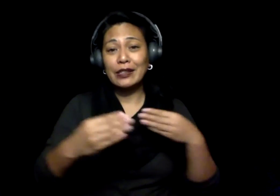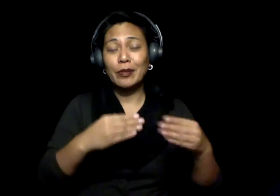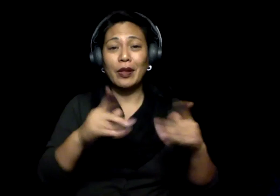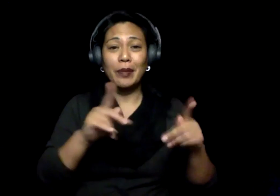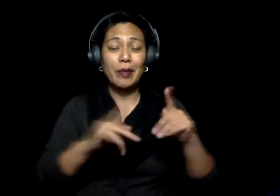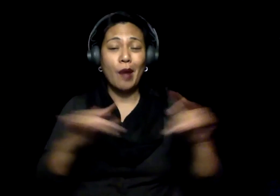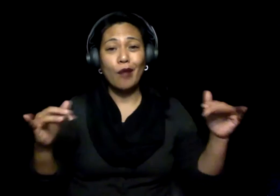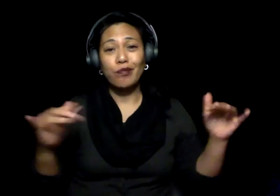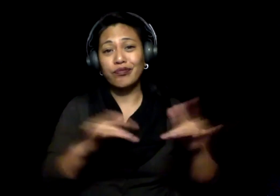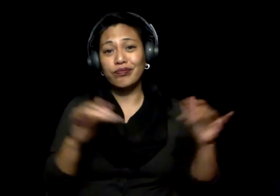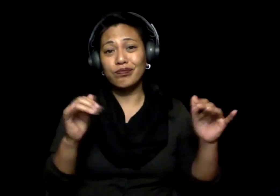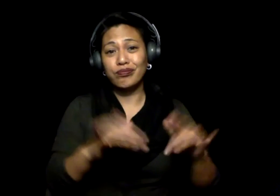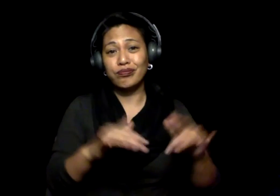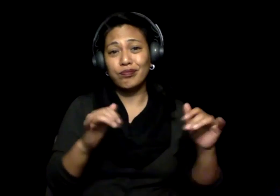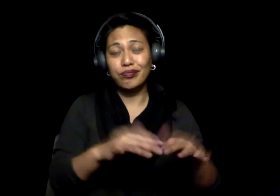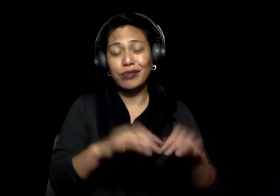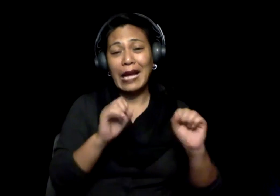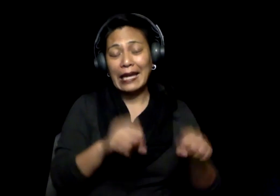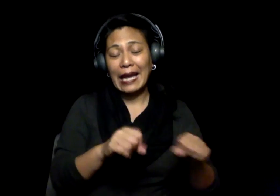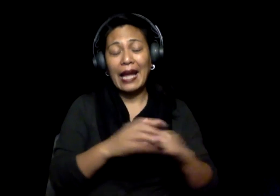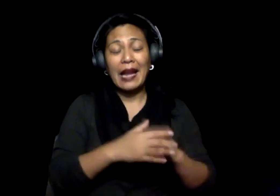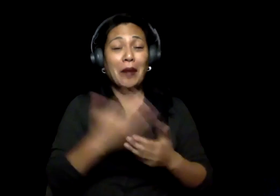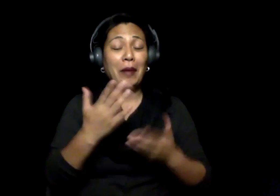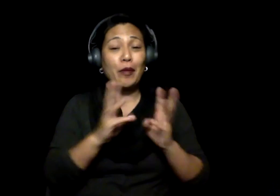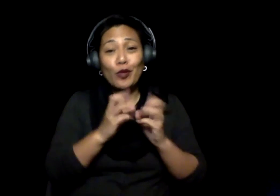be a small workshop that would happen inside.